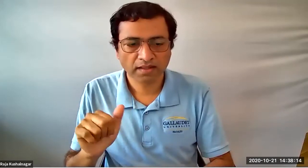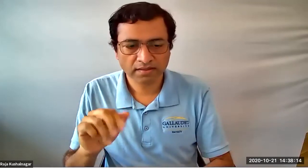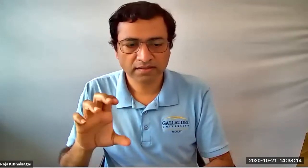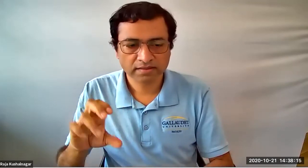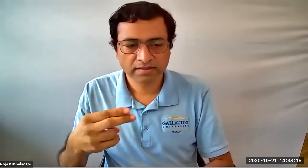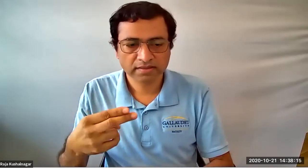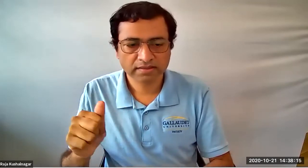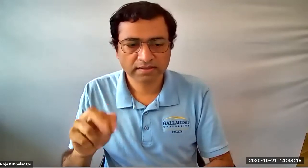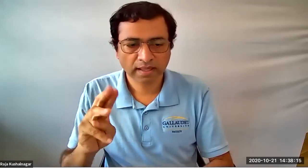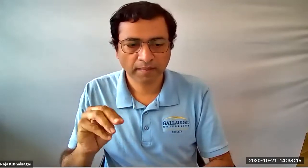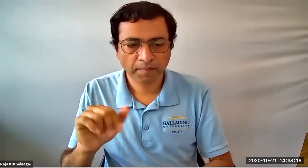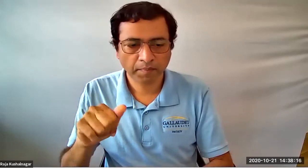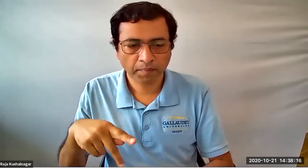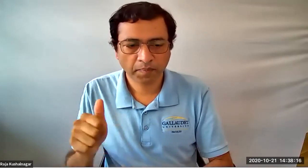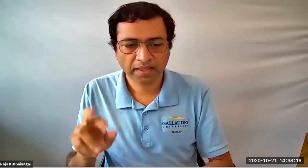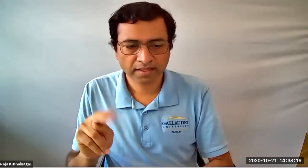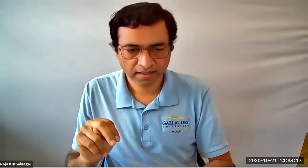engineering,